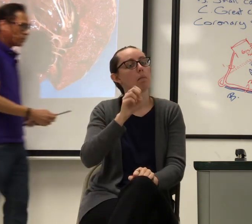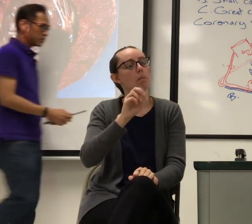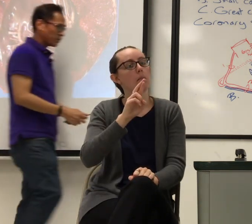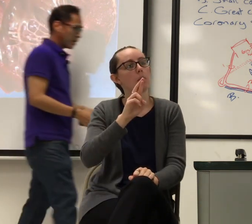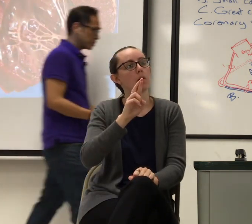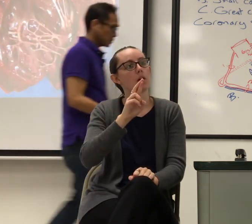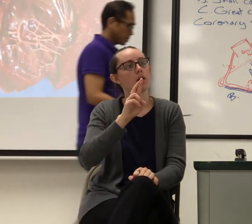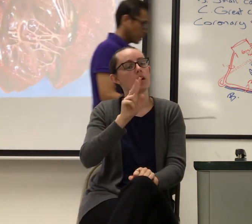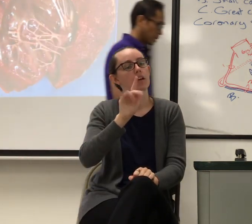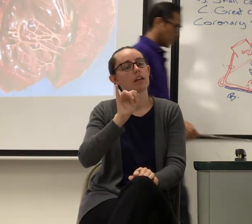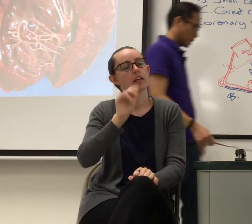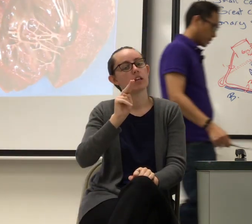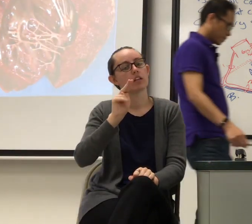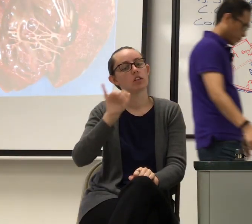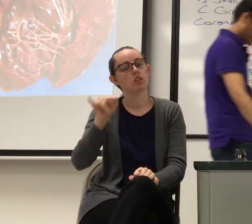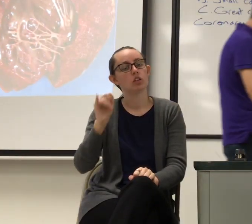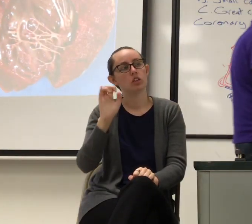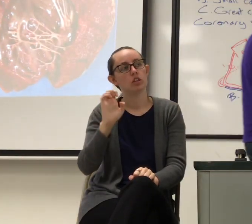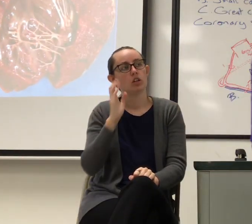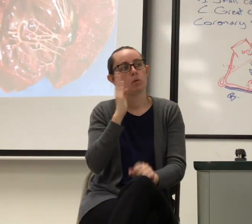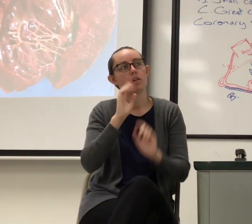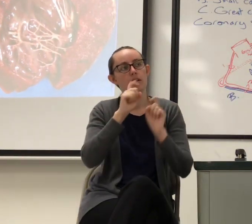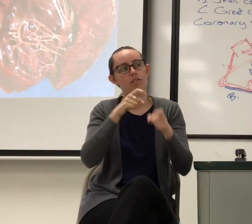some bonus points for that too.